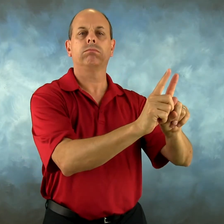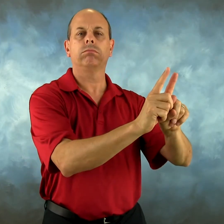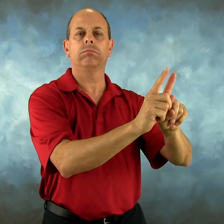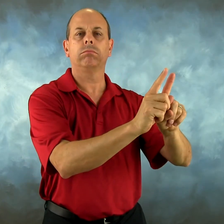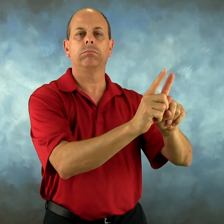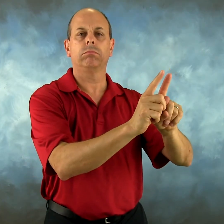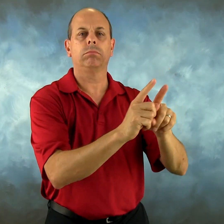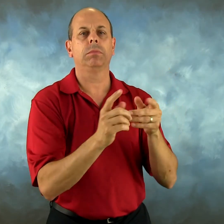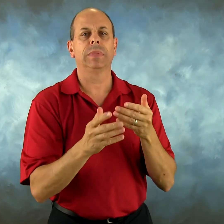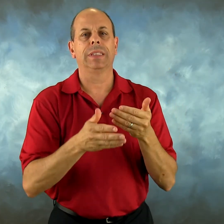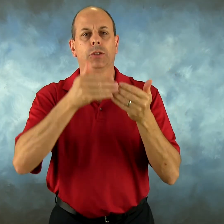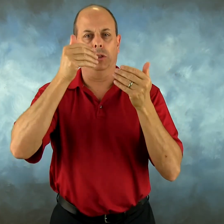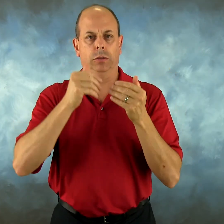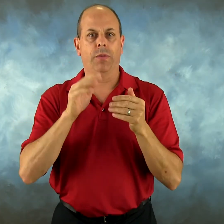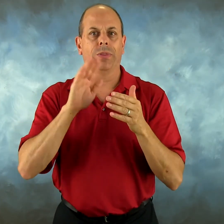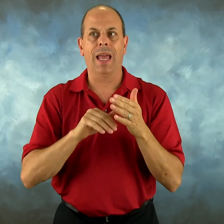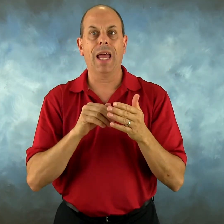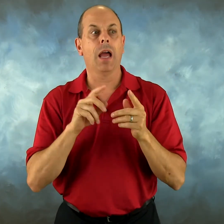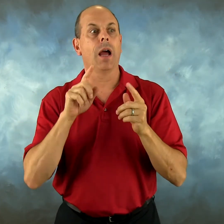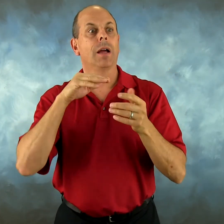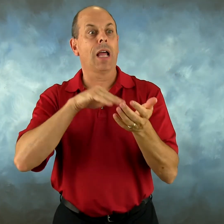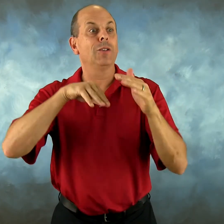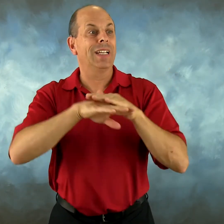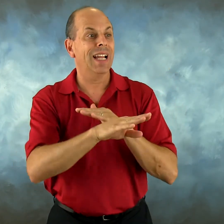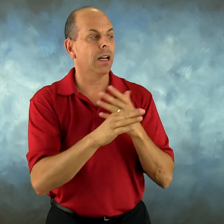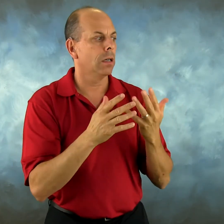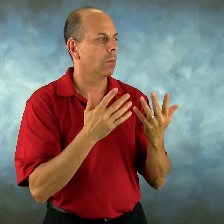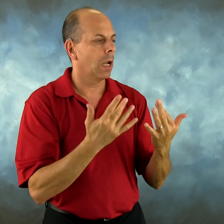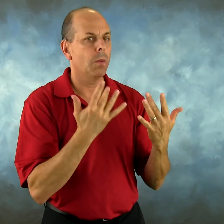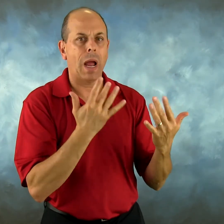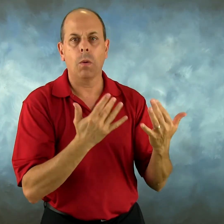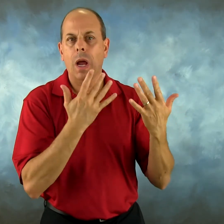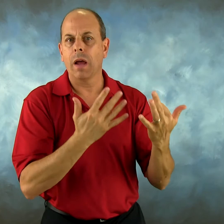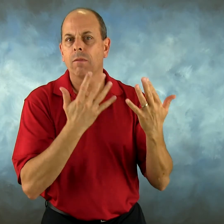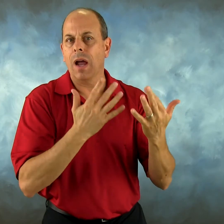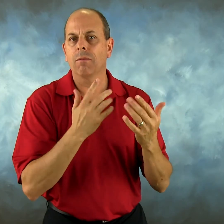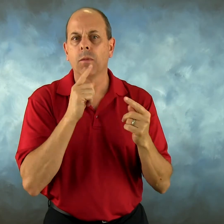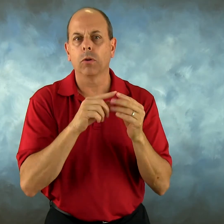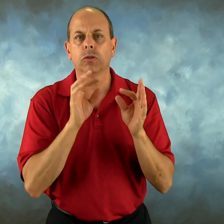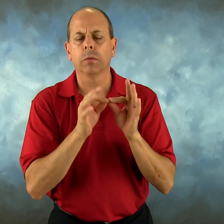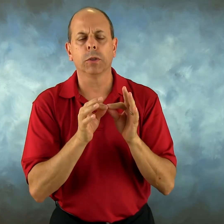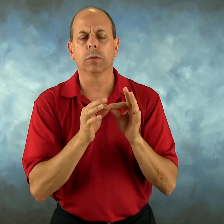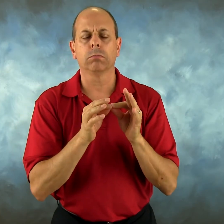interpreter or having to schedule several interpreters throughout the day.